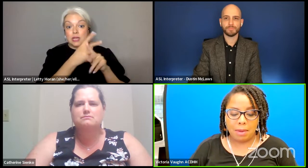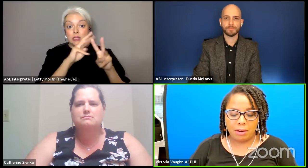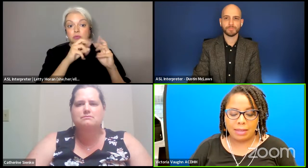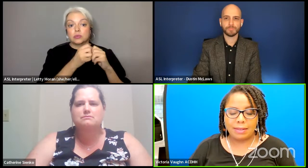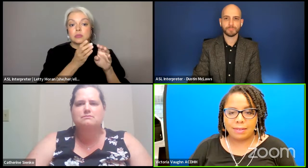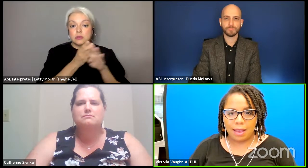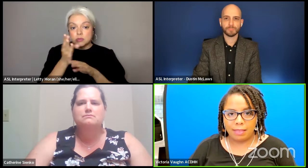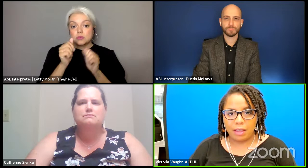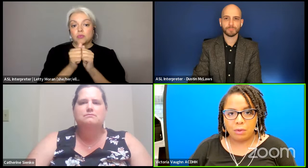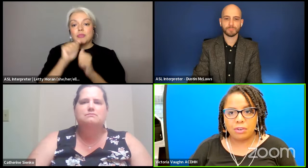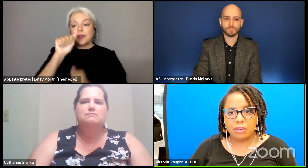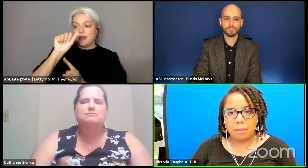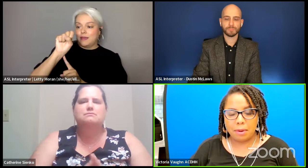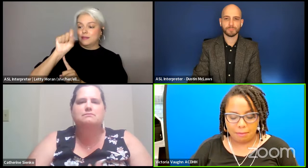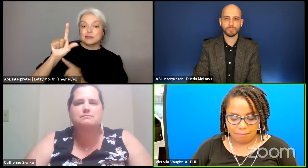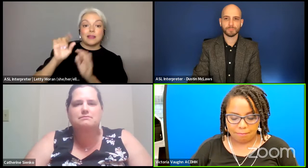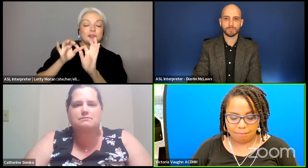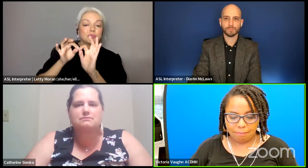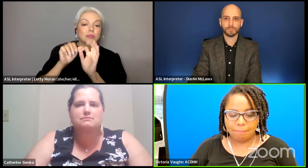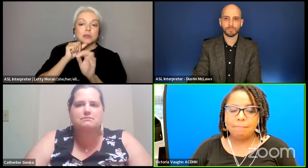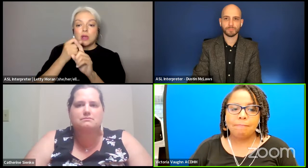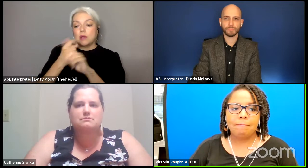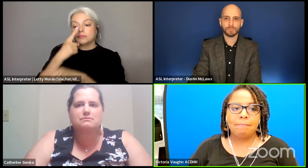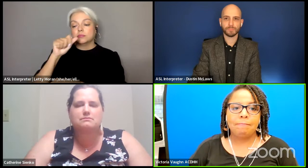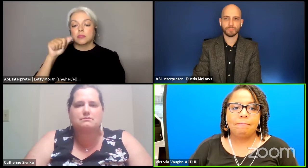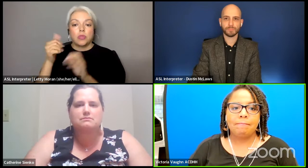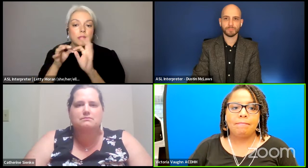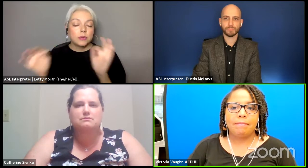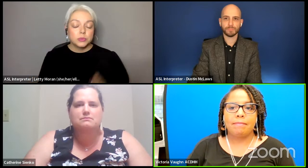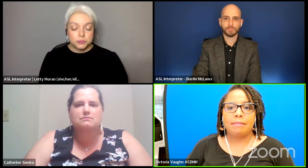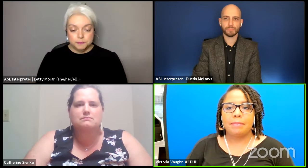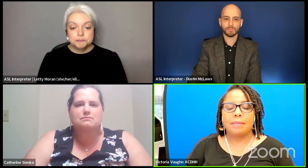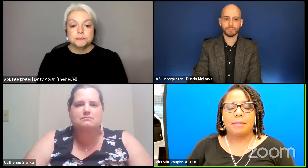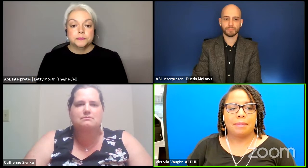being an American Sign Language interpreter.